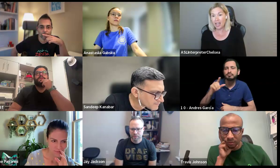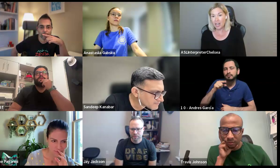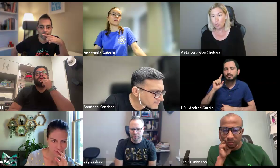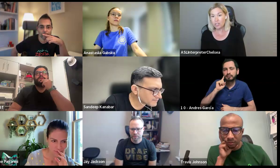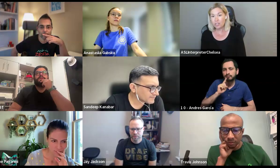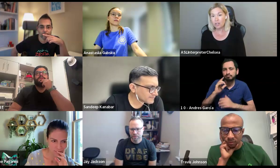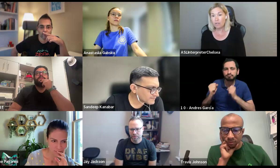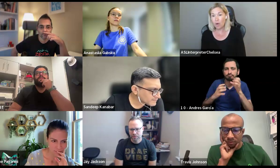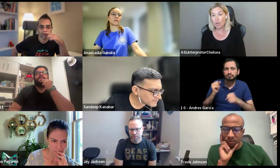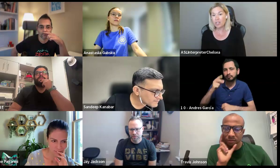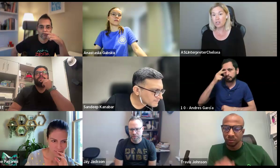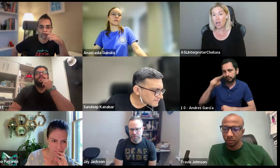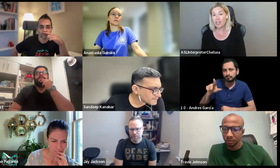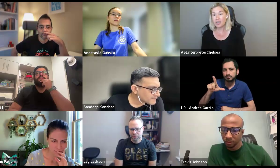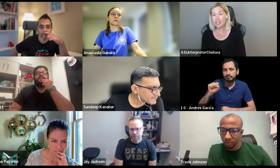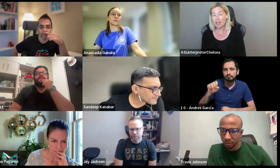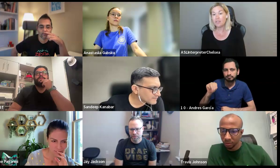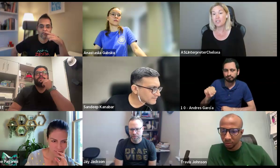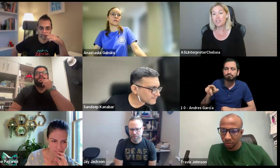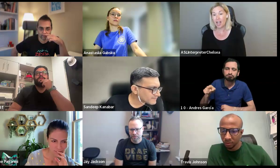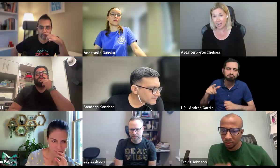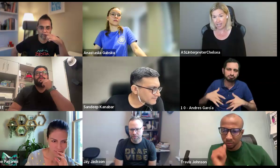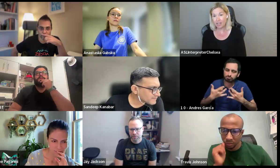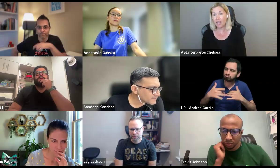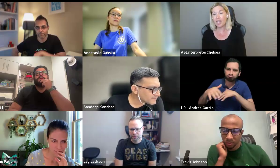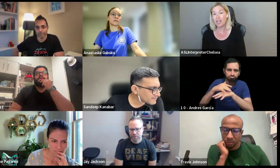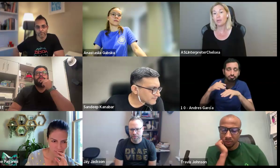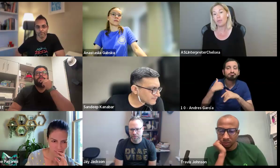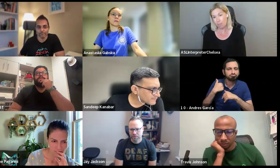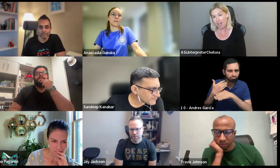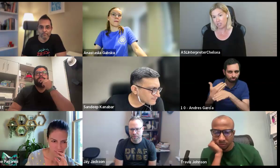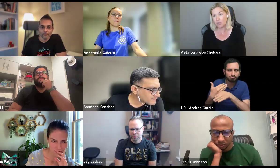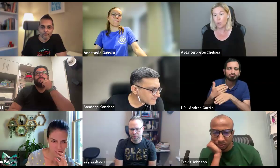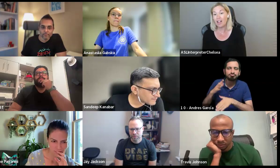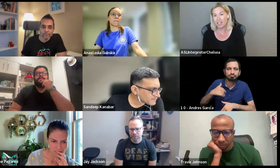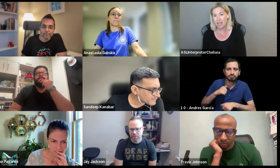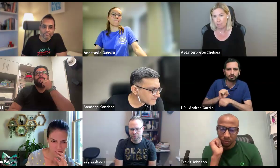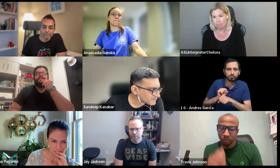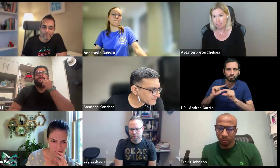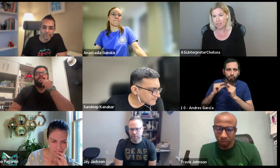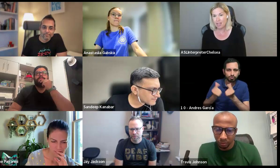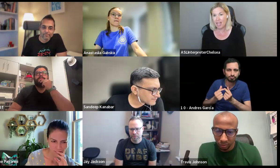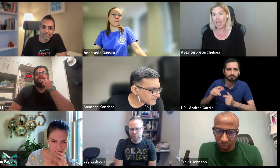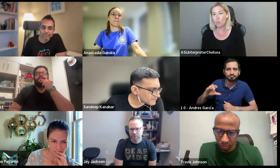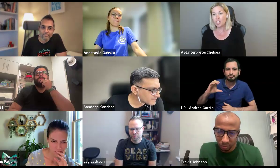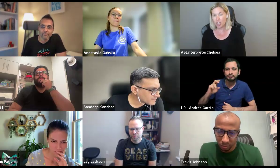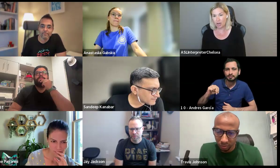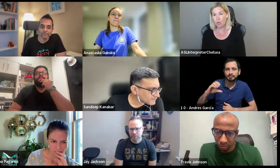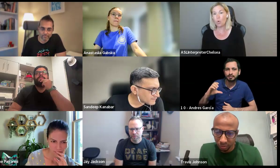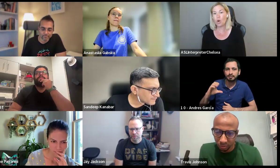And it was focused on deaf signing in Mexico, so LSM. And we shared the